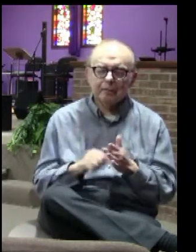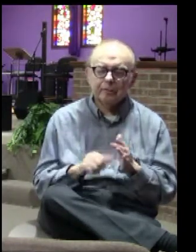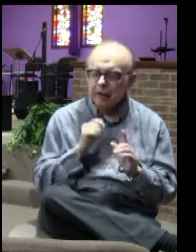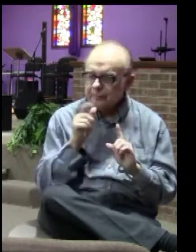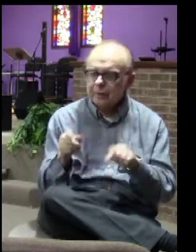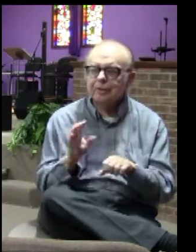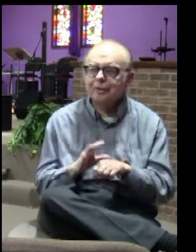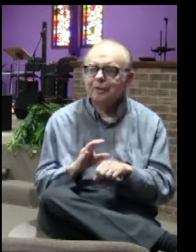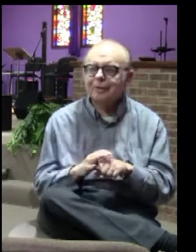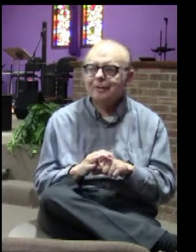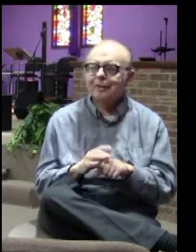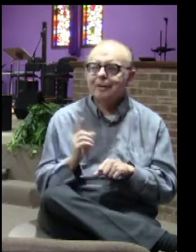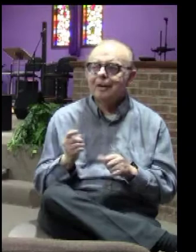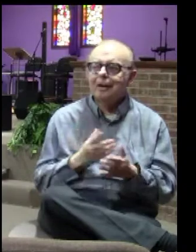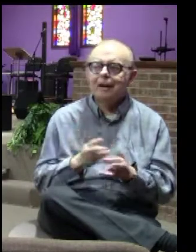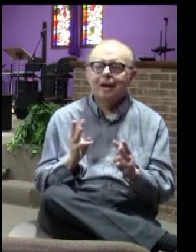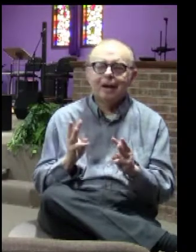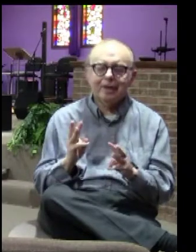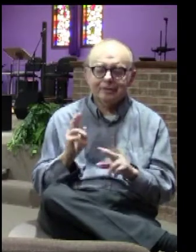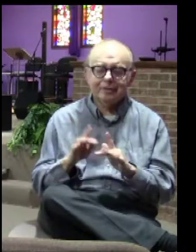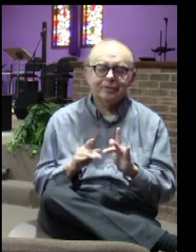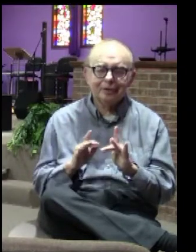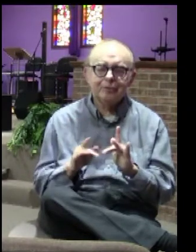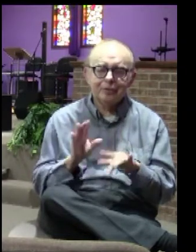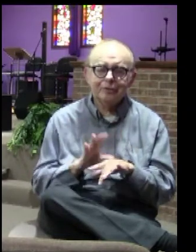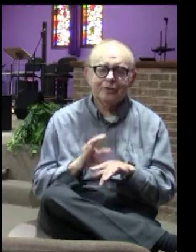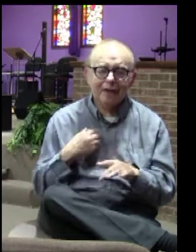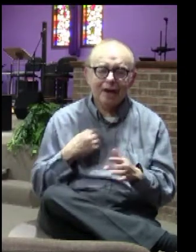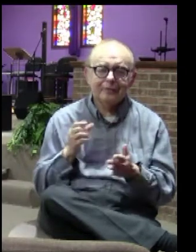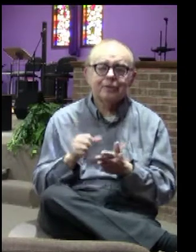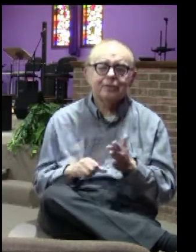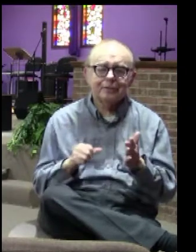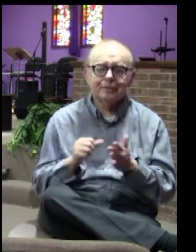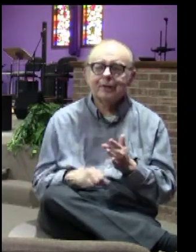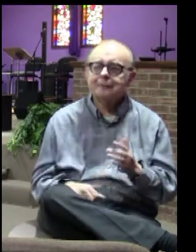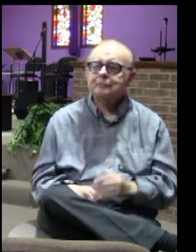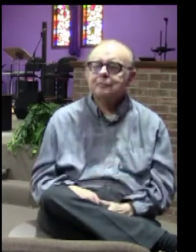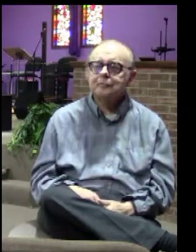go to church. That's the only way I got to skip church, okay?